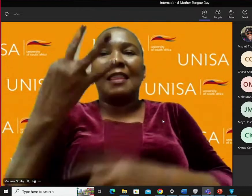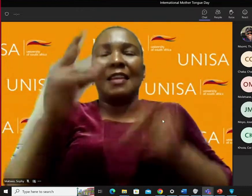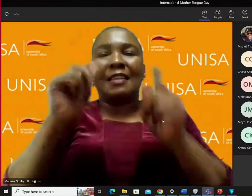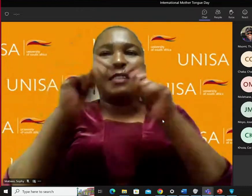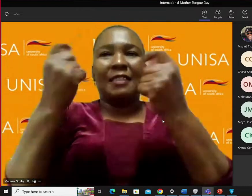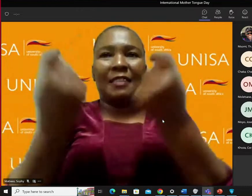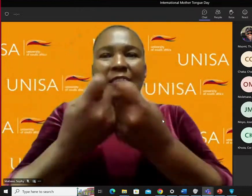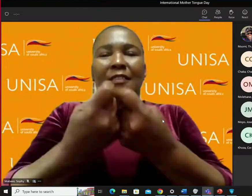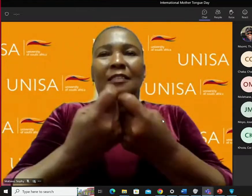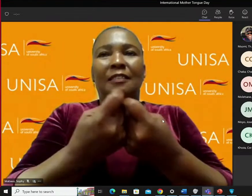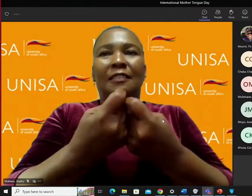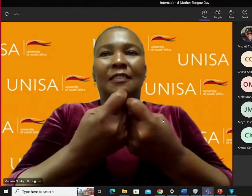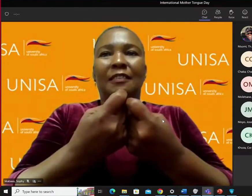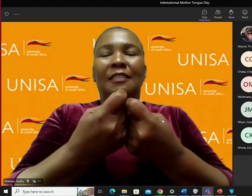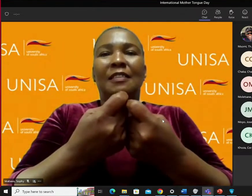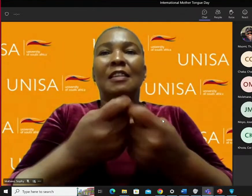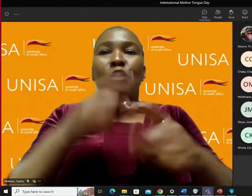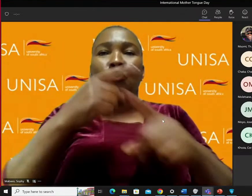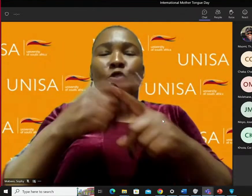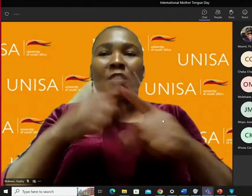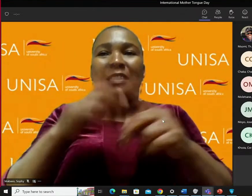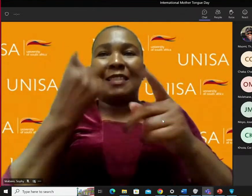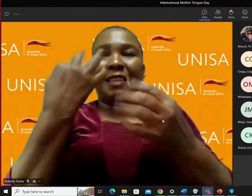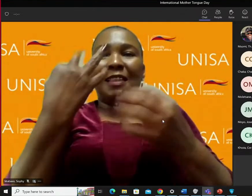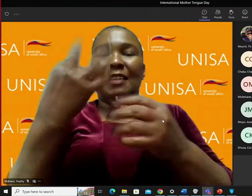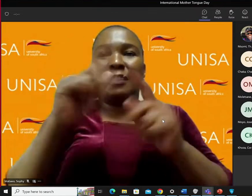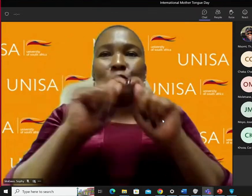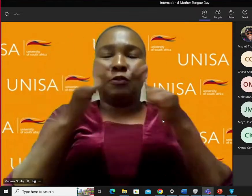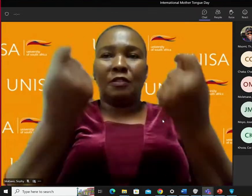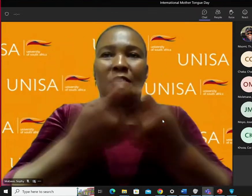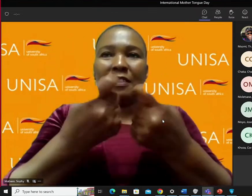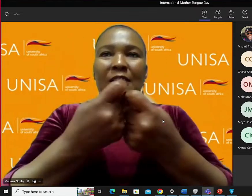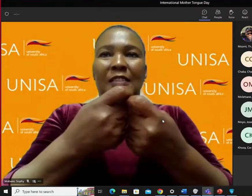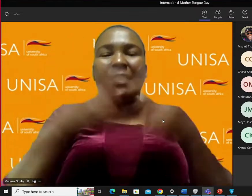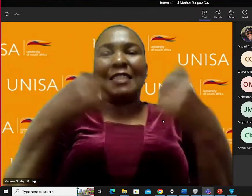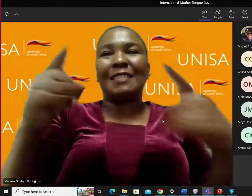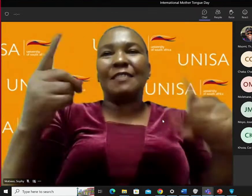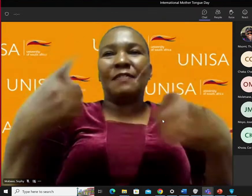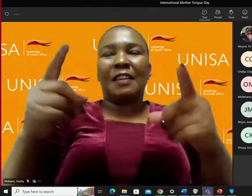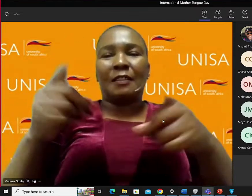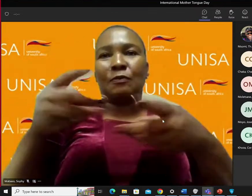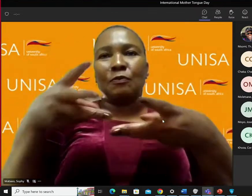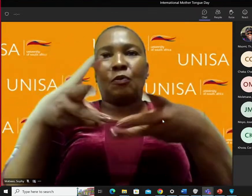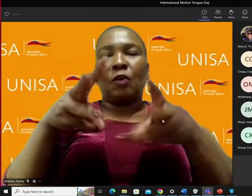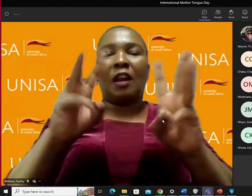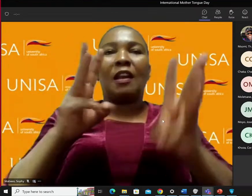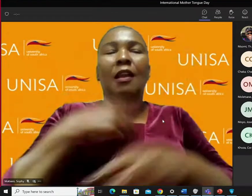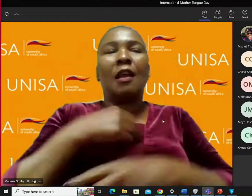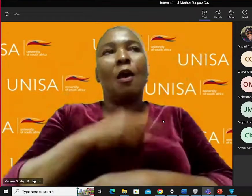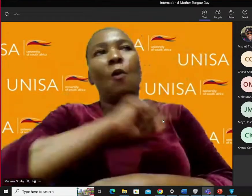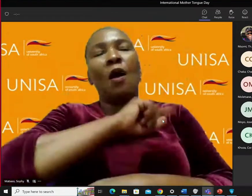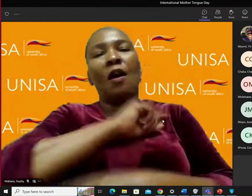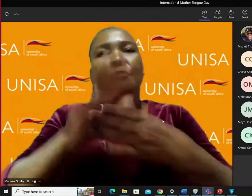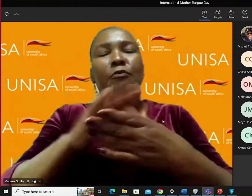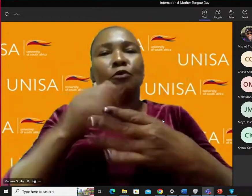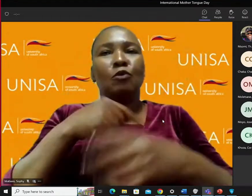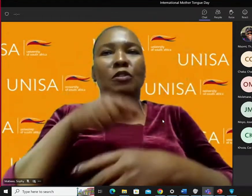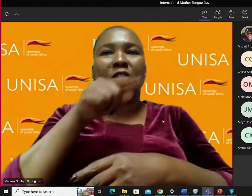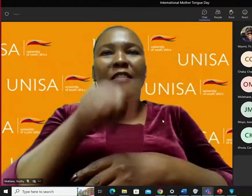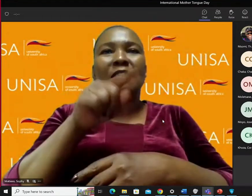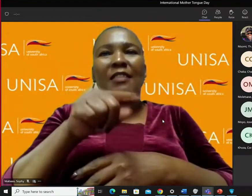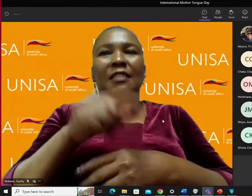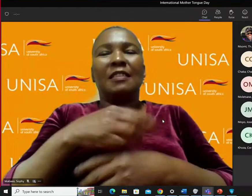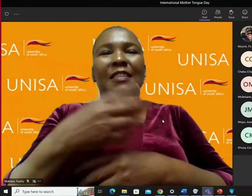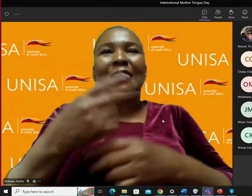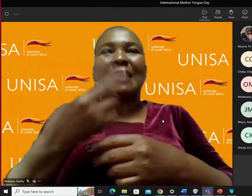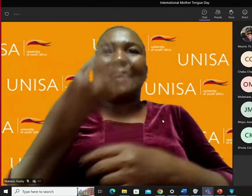Tritoti is a Xhosa, but there's so many different languages, different versions of it. I think because it's based on a game called Three Tins that I used to play